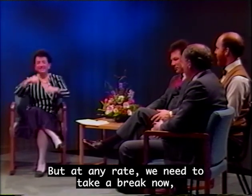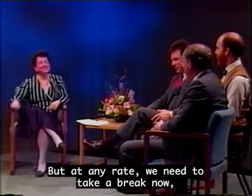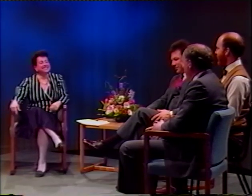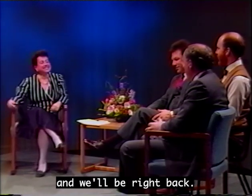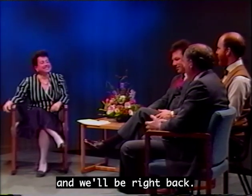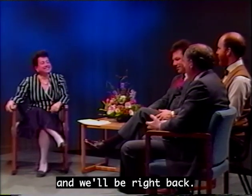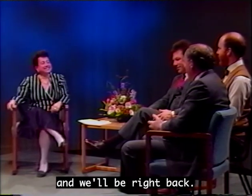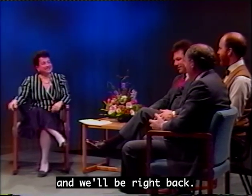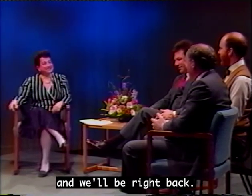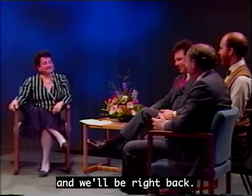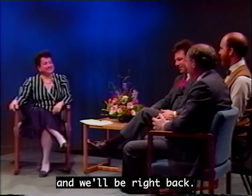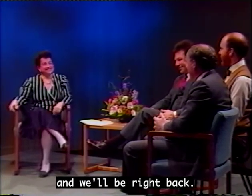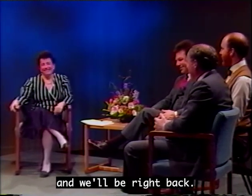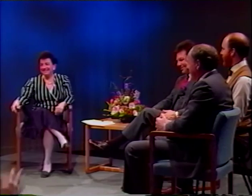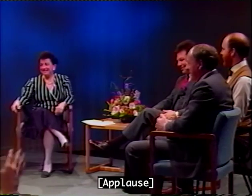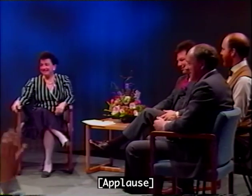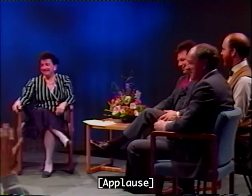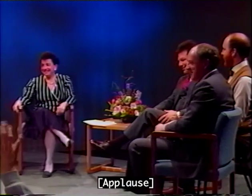break now, and we'll be right back.